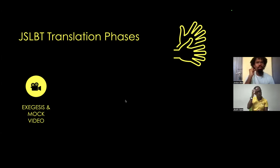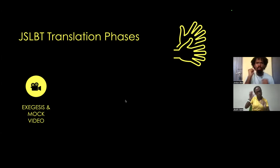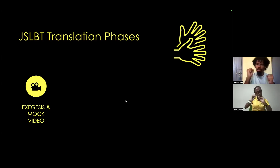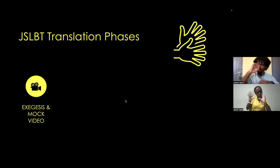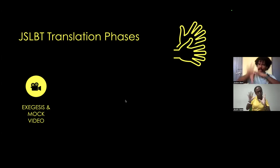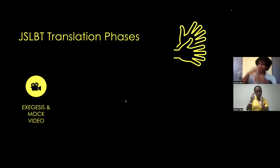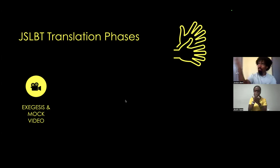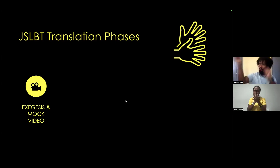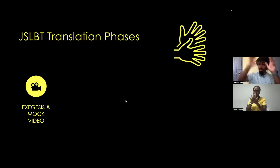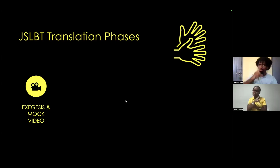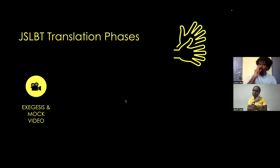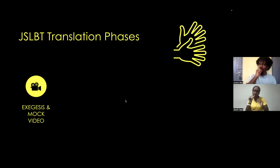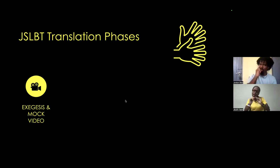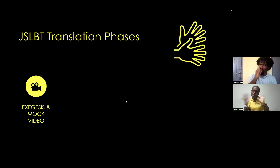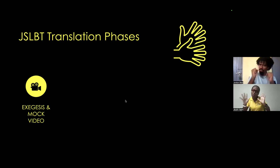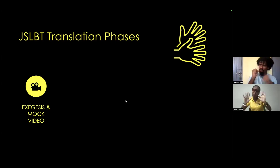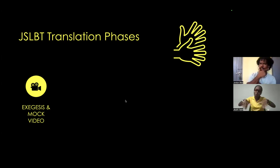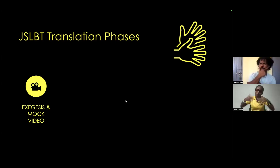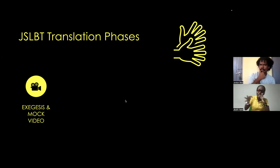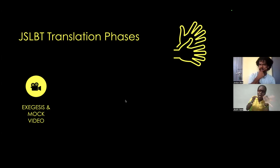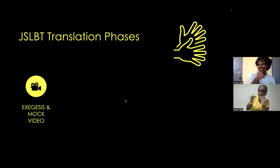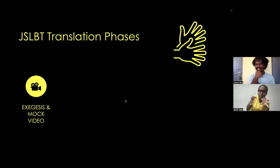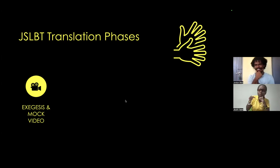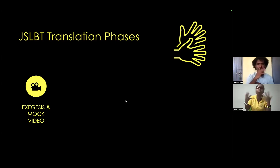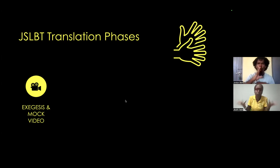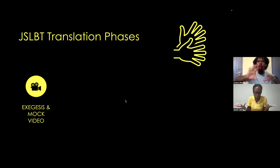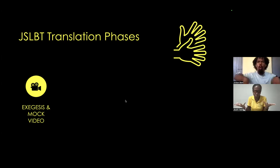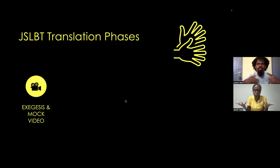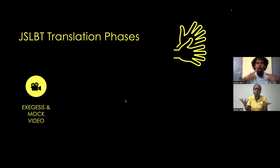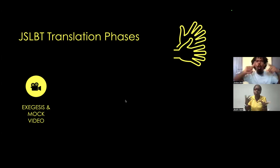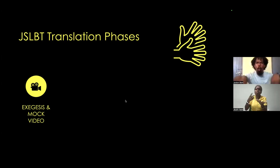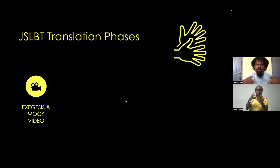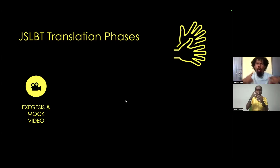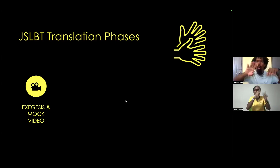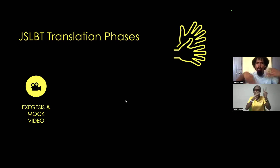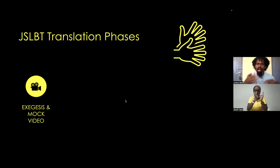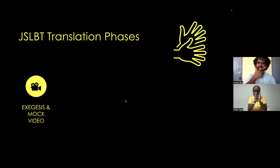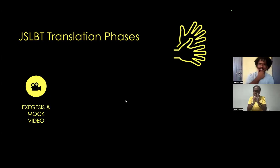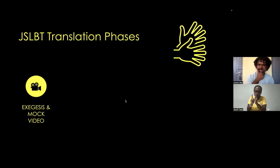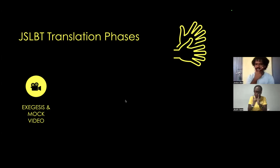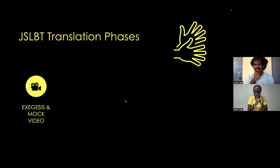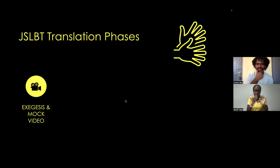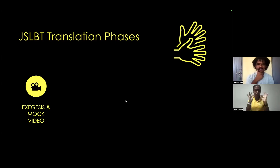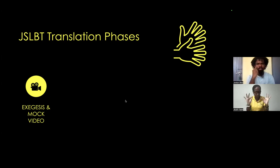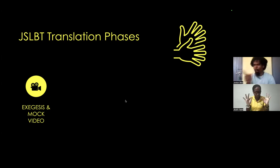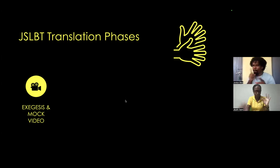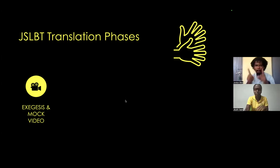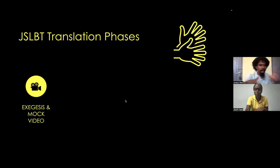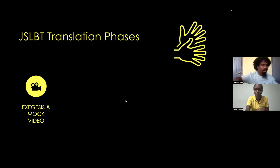Thursdays, and some would say the concept is clear, some would say the concept is not clear, so we'd have to do it over, we'd have to do